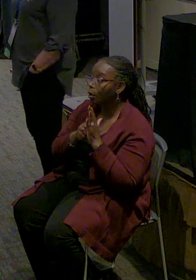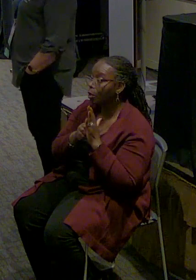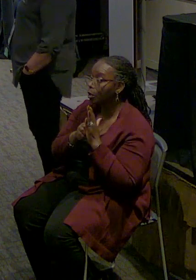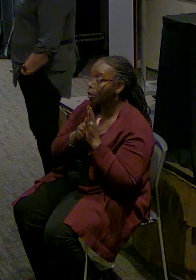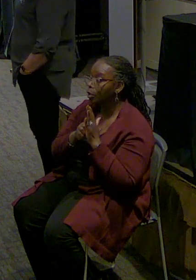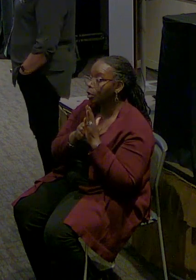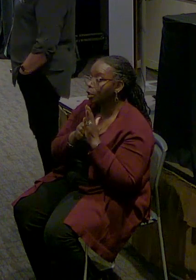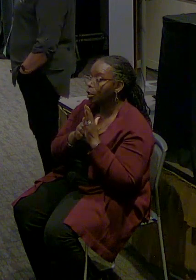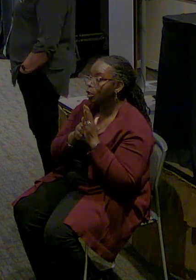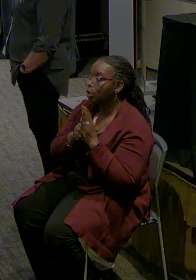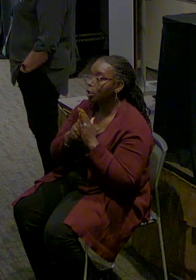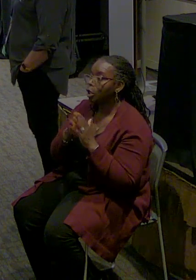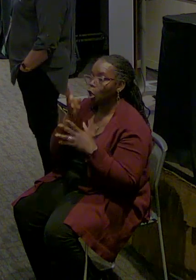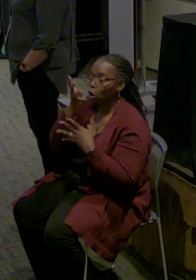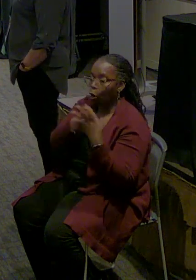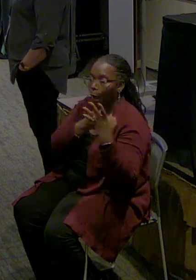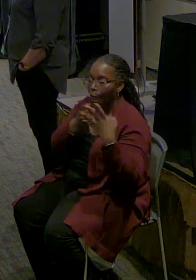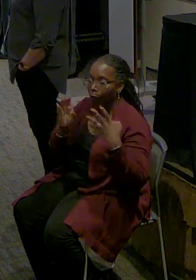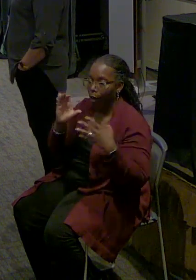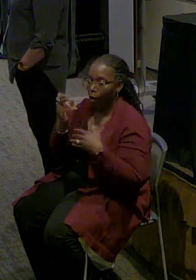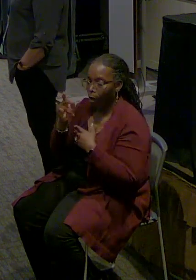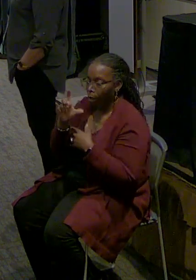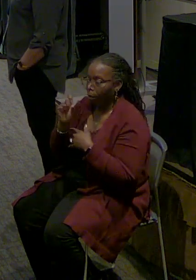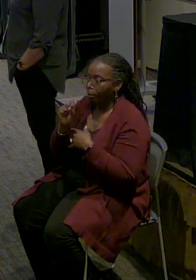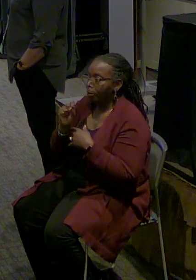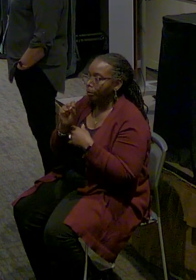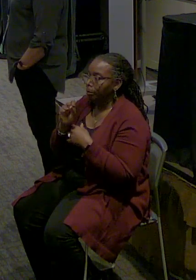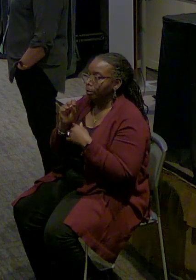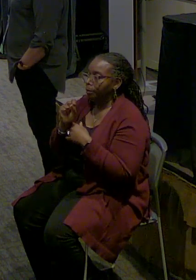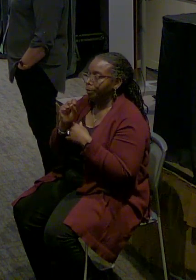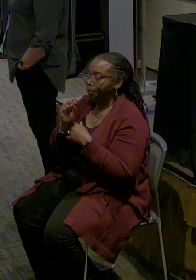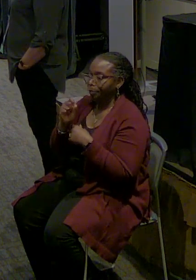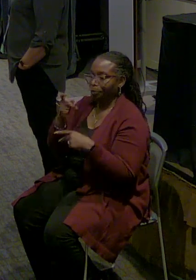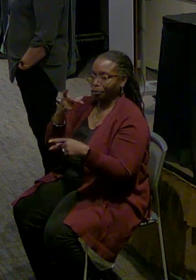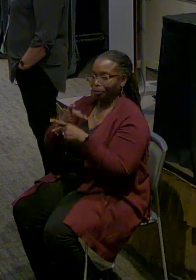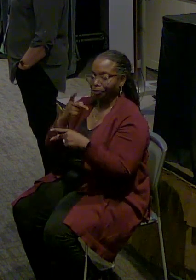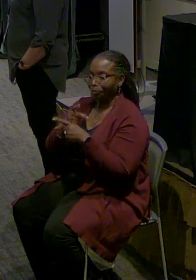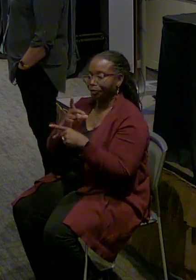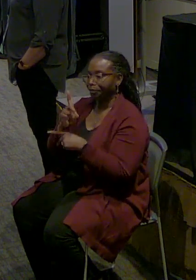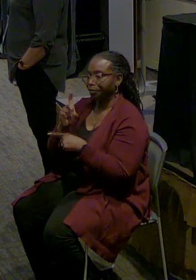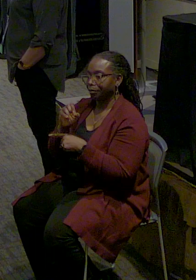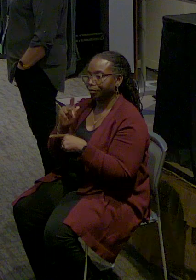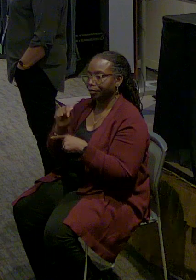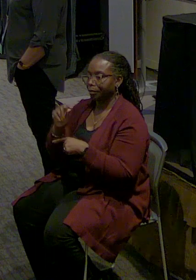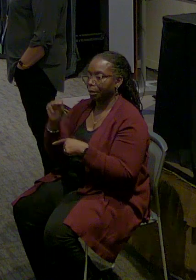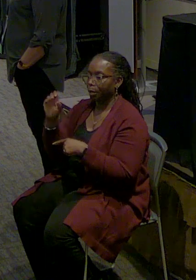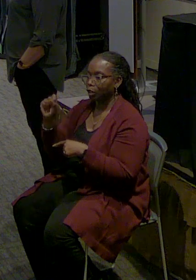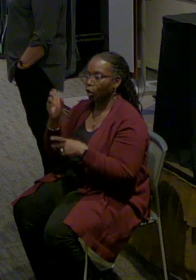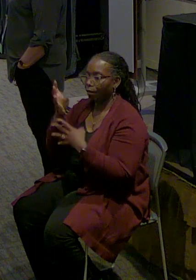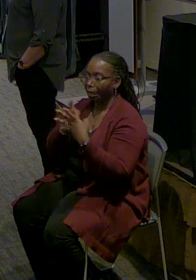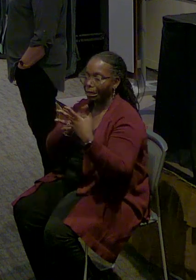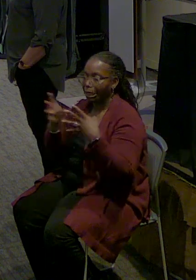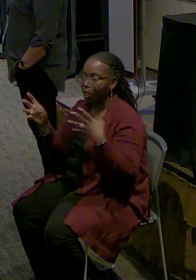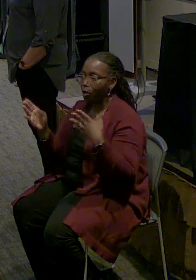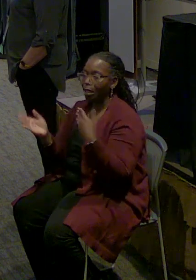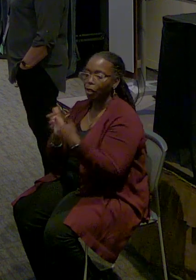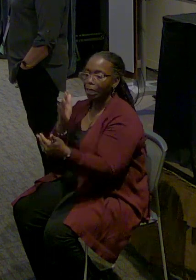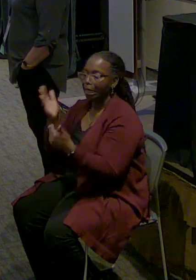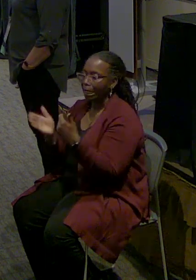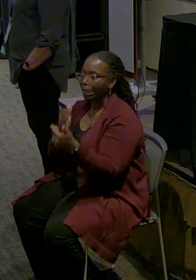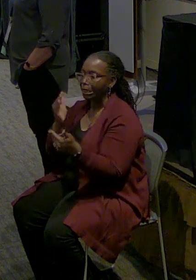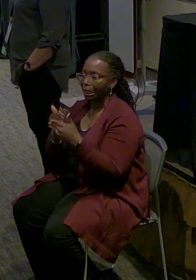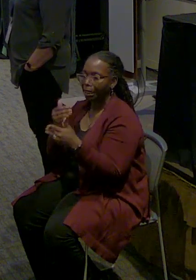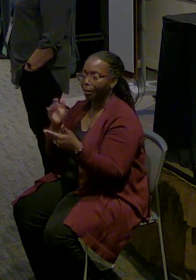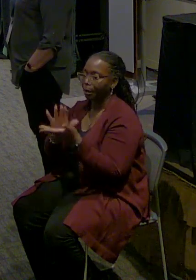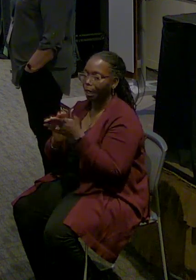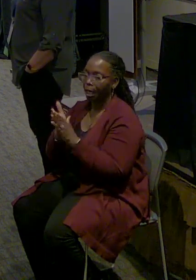and charts. I'm sure many of you have used those before. If you are maintaining data sets in Microsoft Excel, you can very easily turn